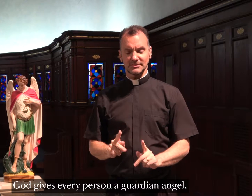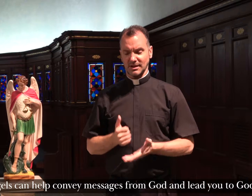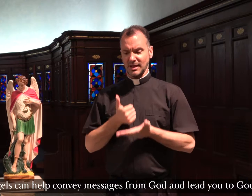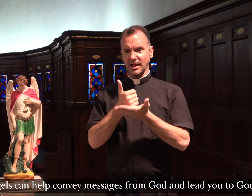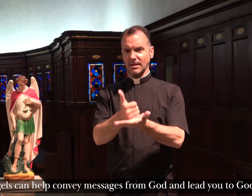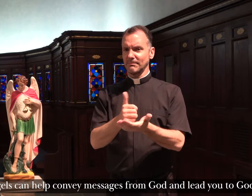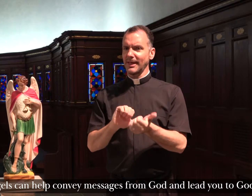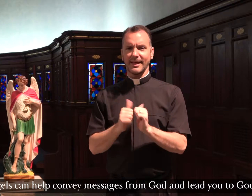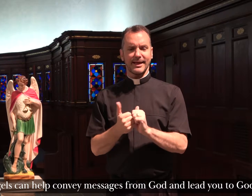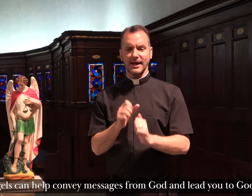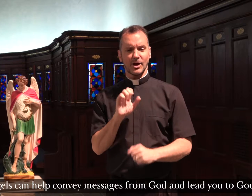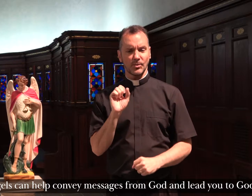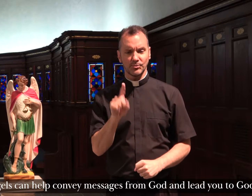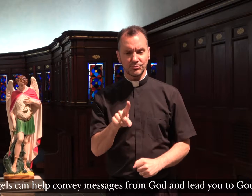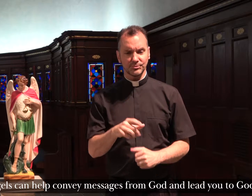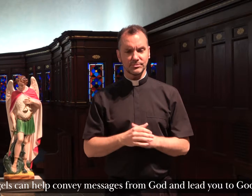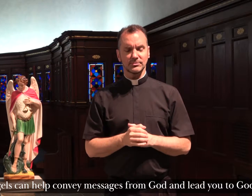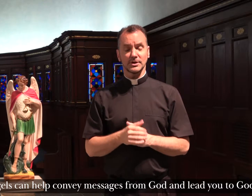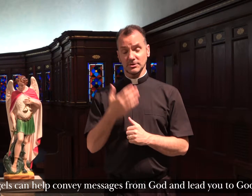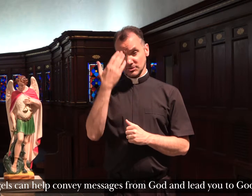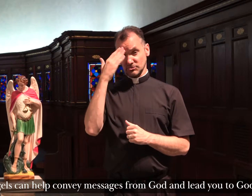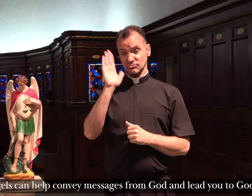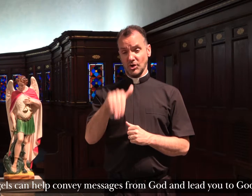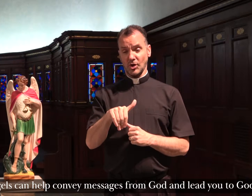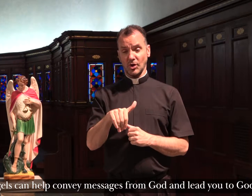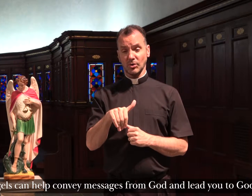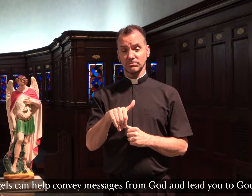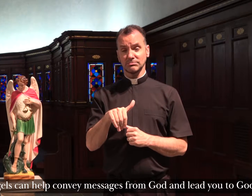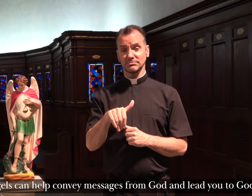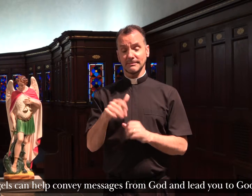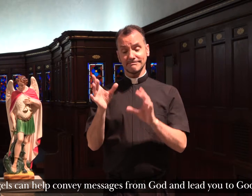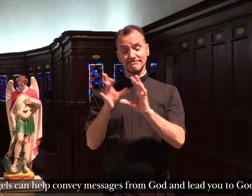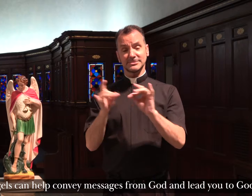Guardian angels can help convey messages from God and lead you to God.